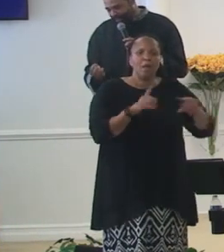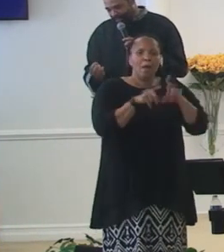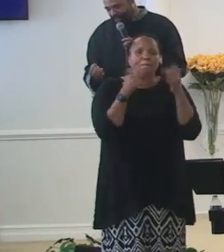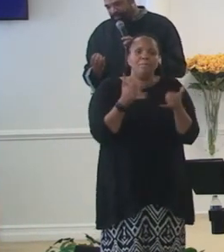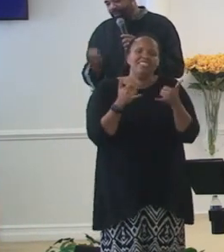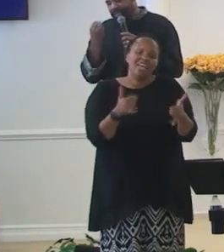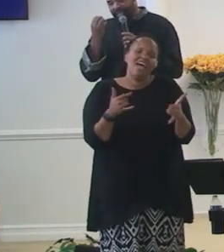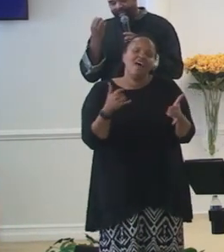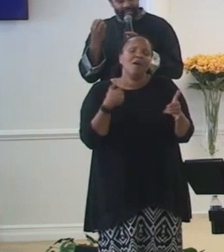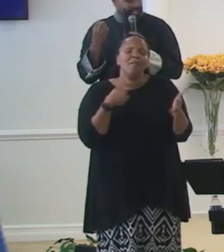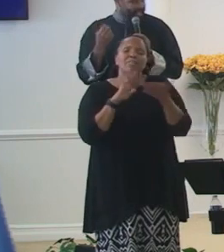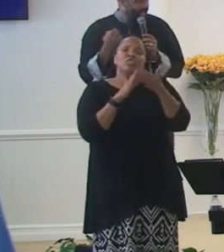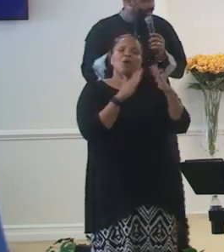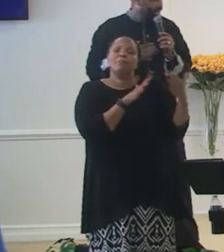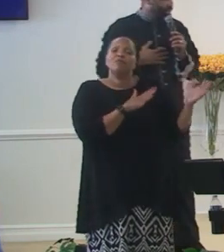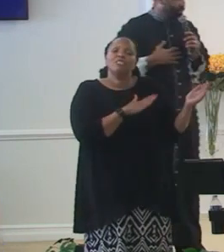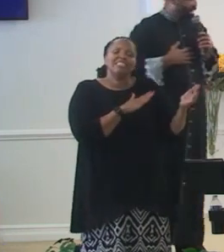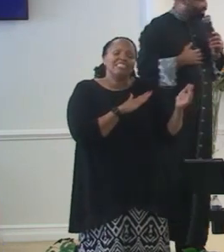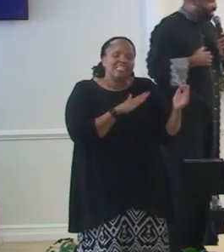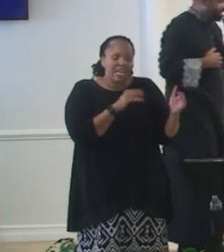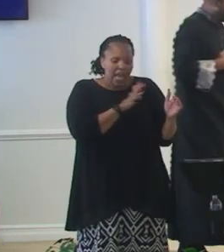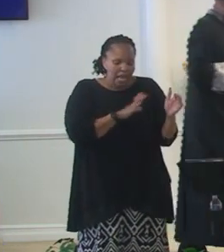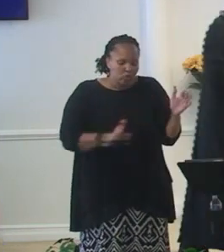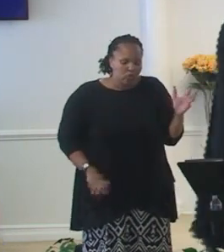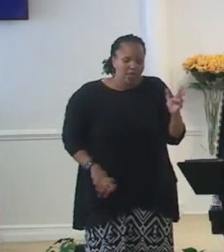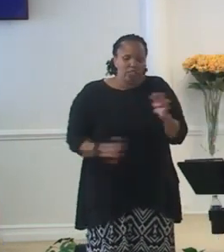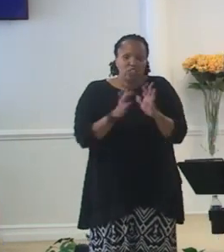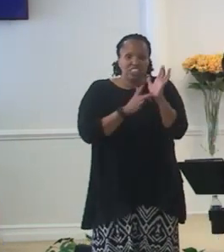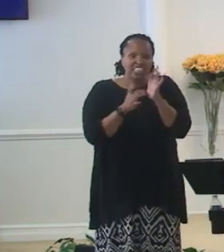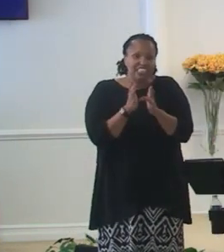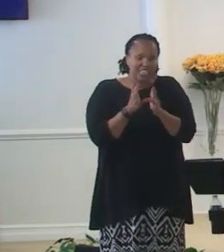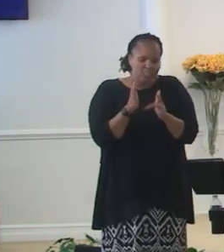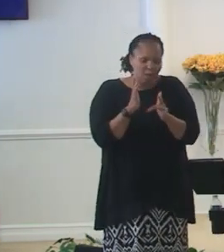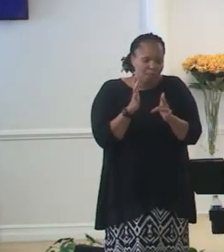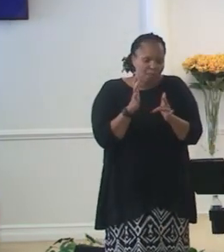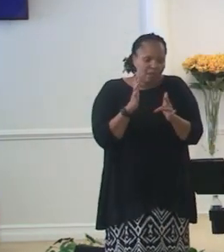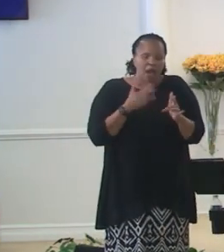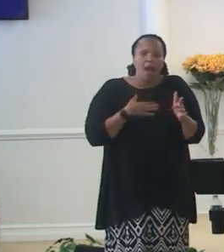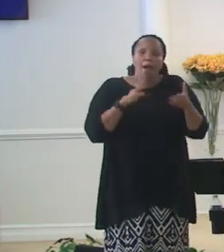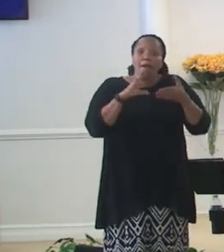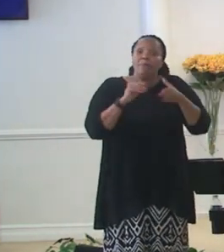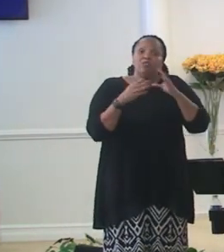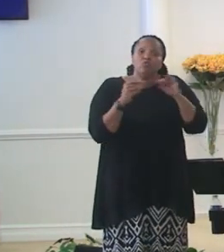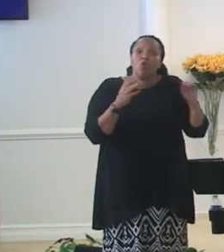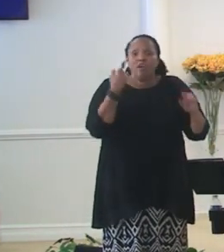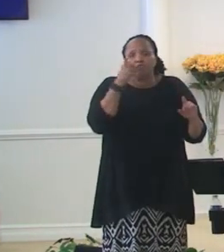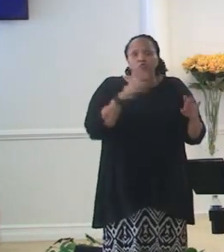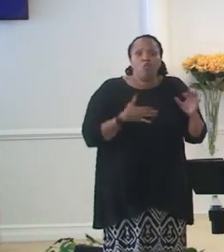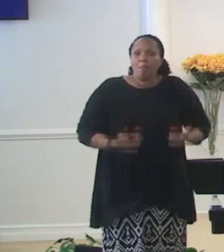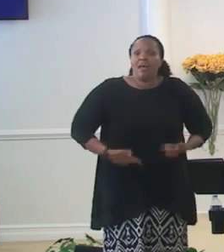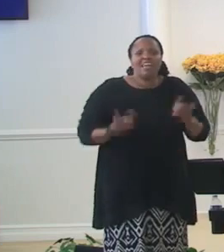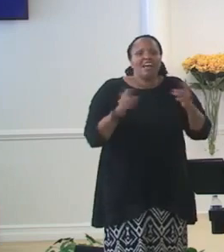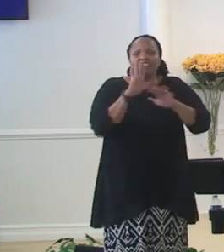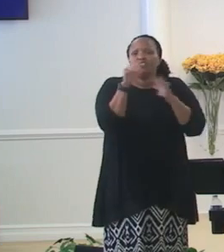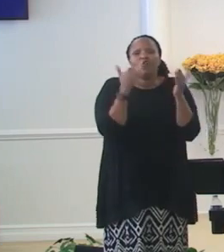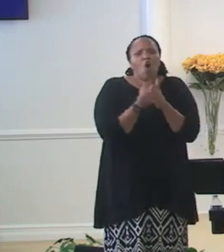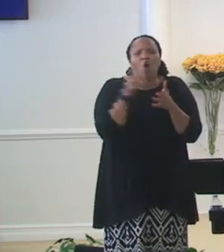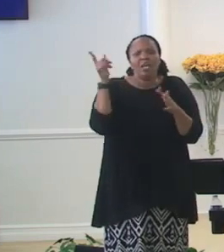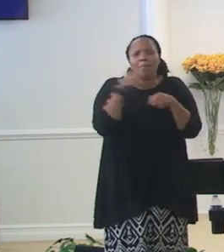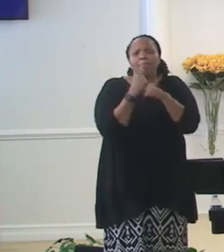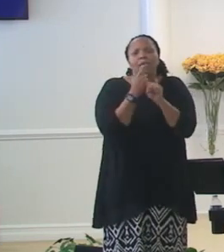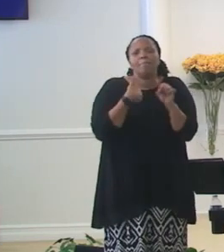now that I'm in the community in Christ Jesus, the narrative of my life is all revival.